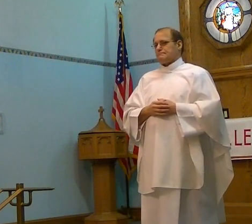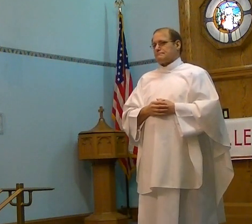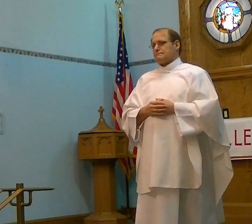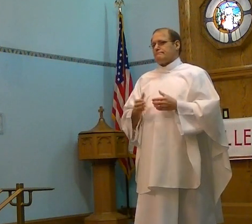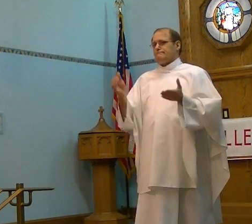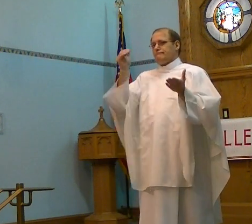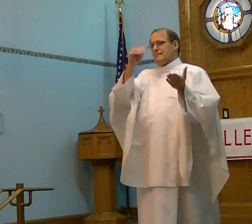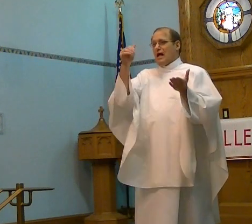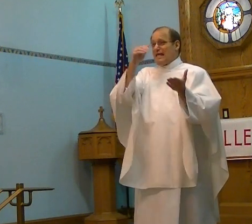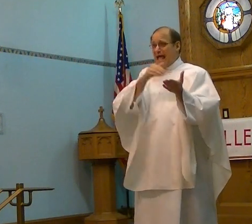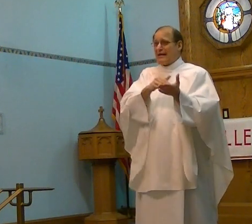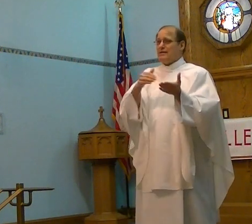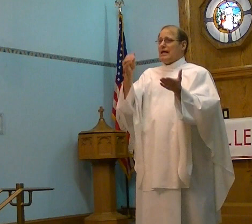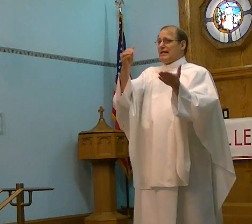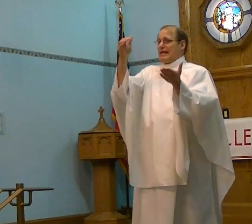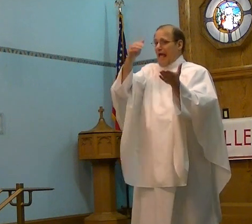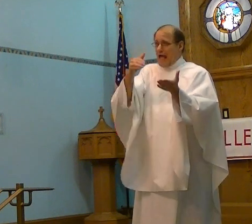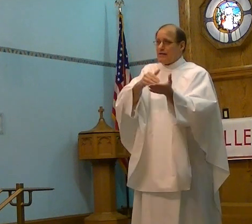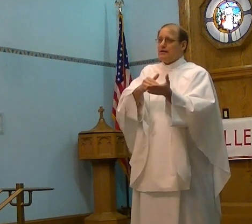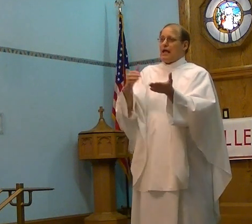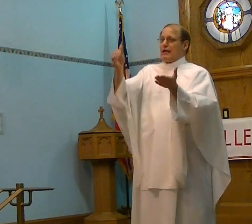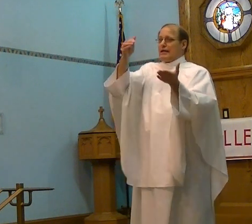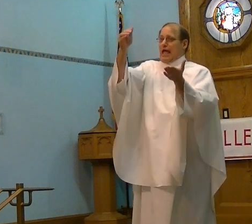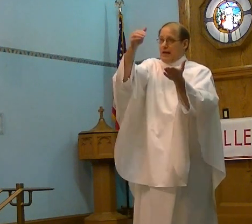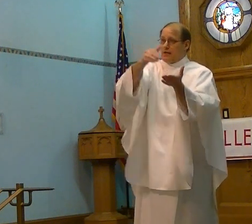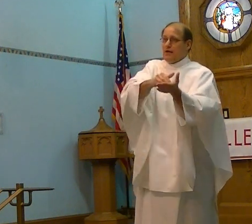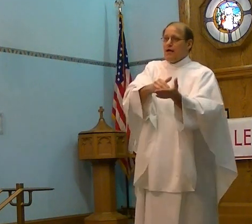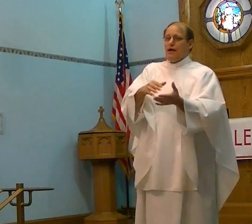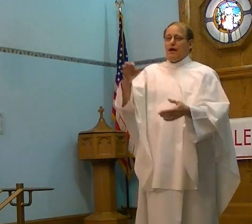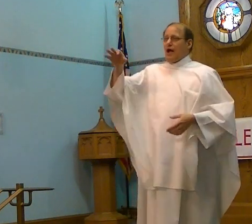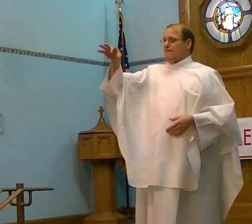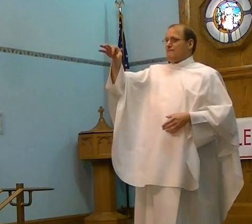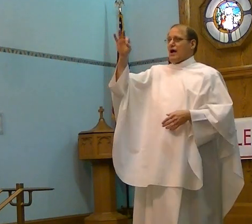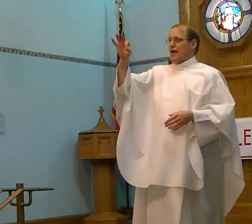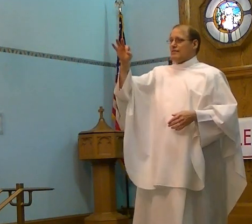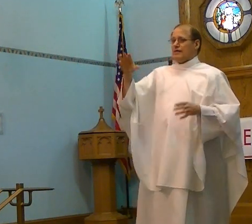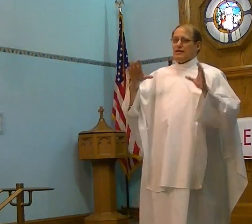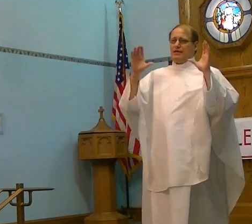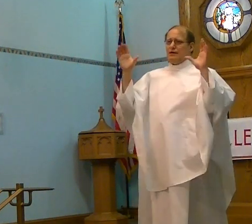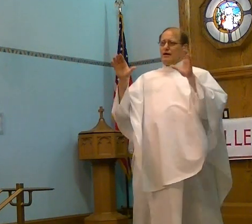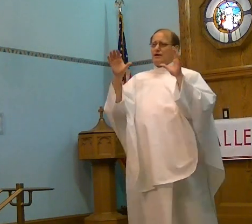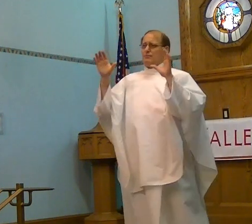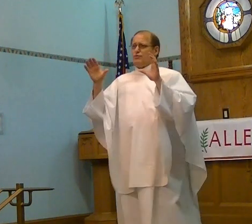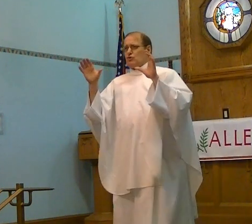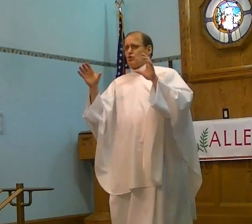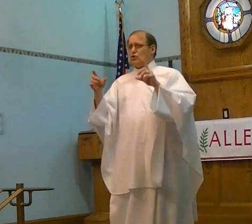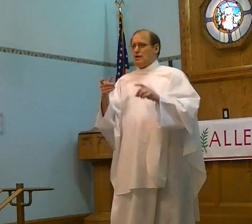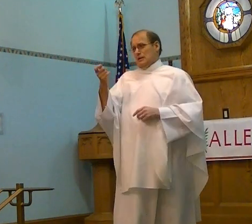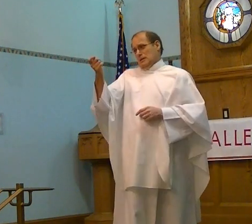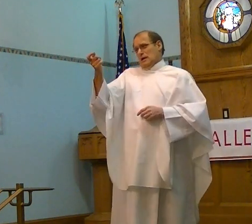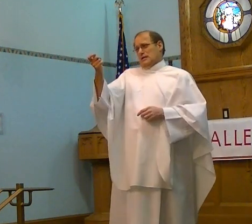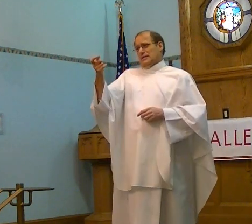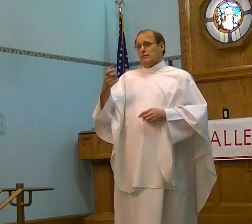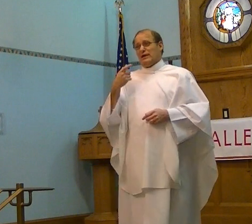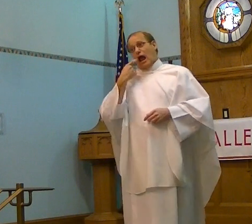Again, and again, and again, I find the computer a little bit